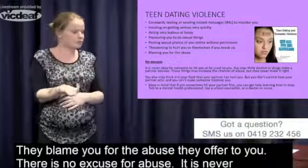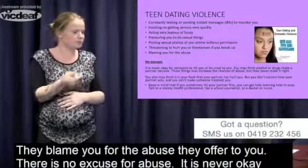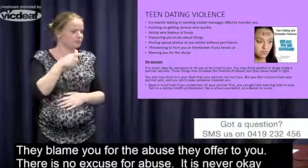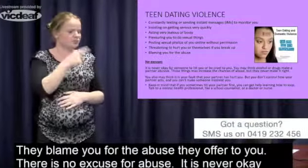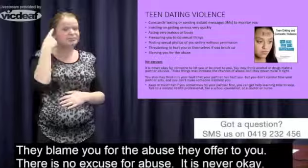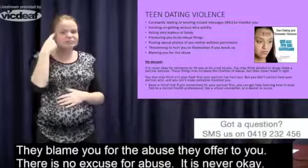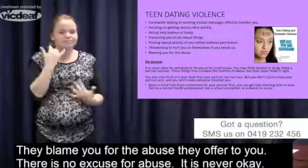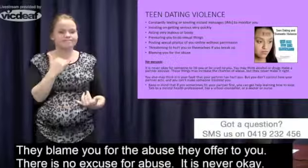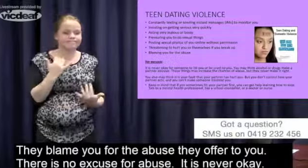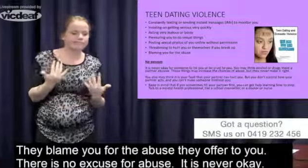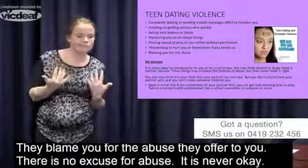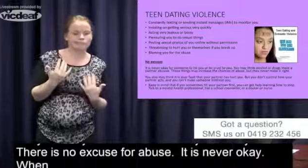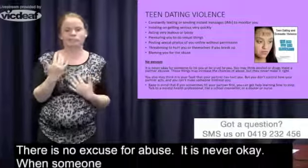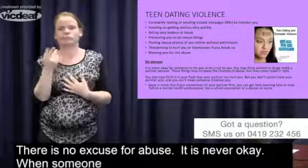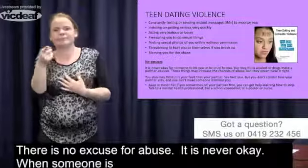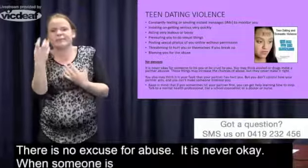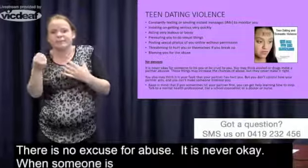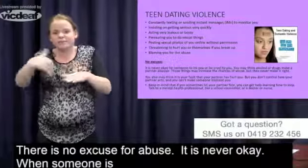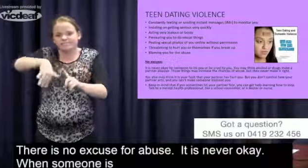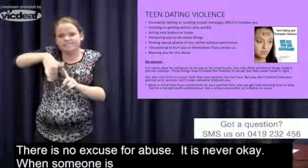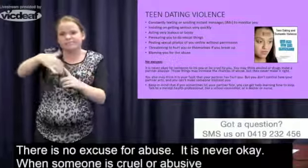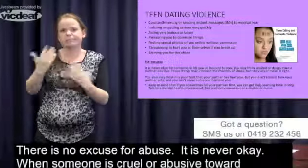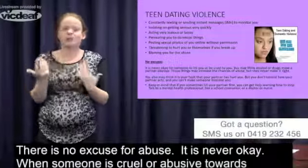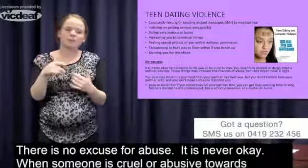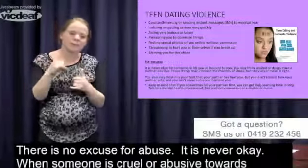or abusive towards you or they hurt you,